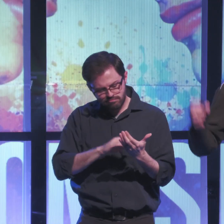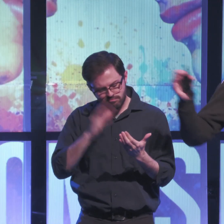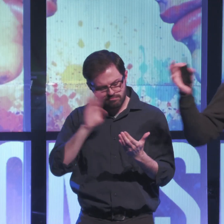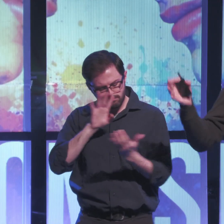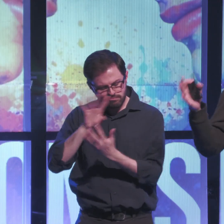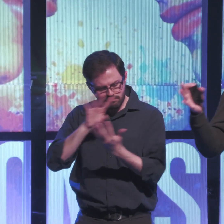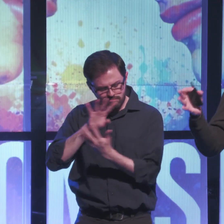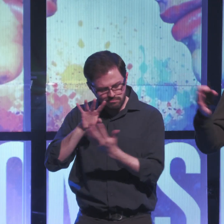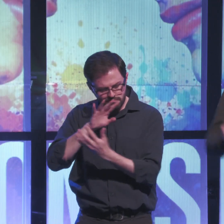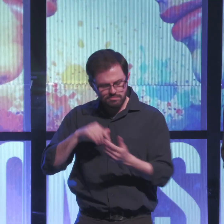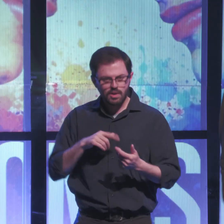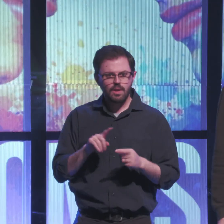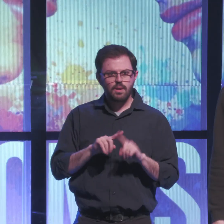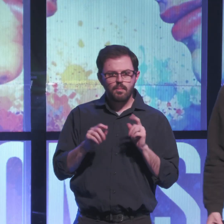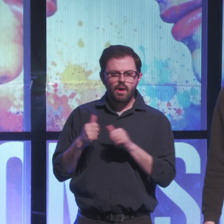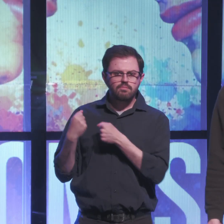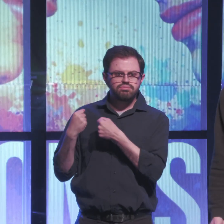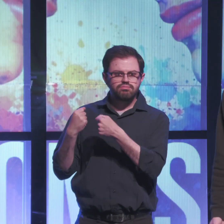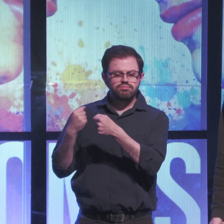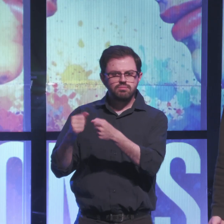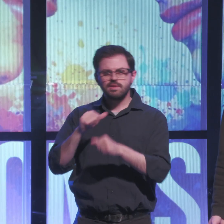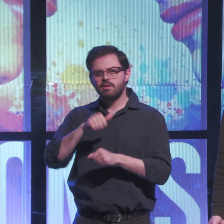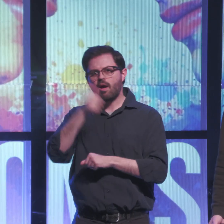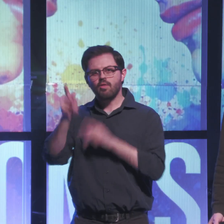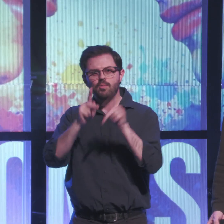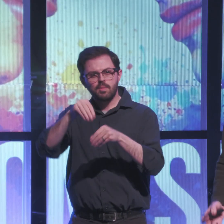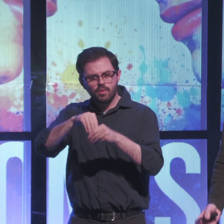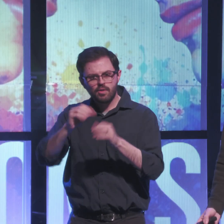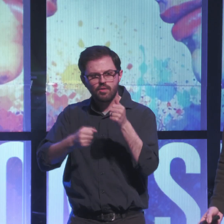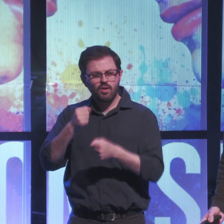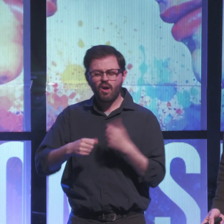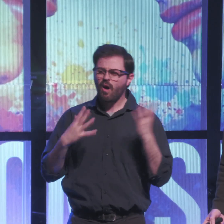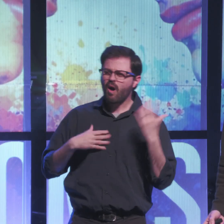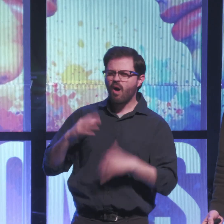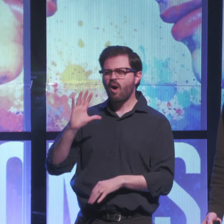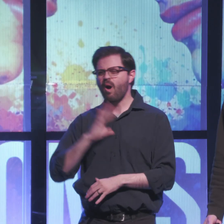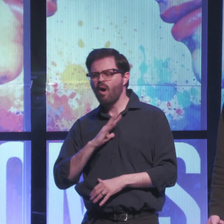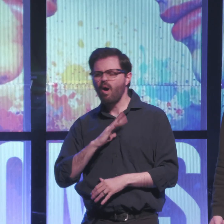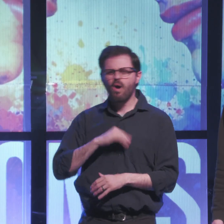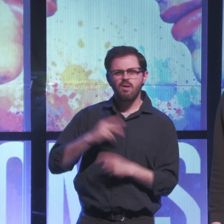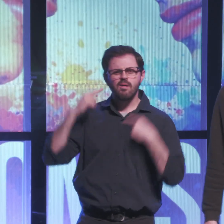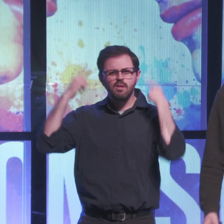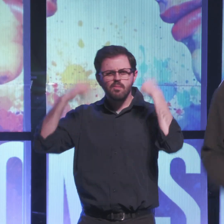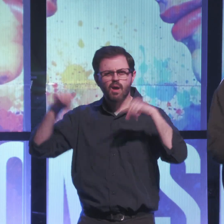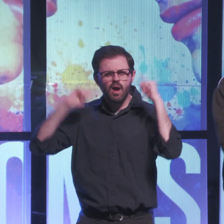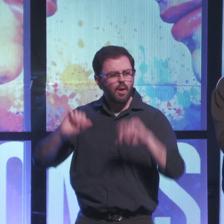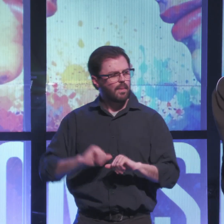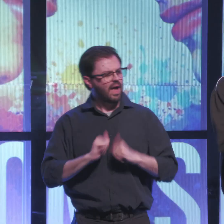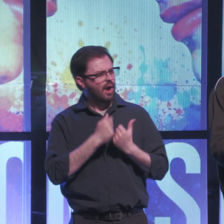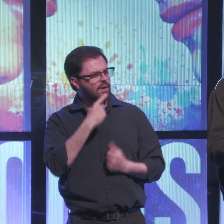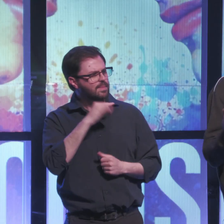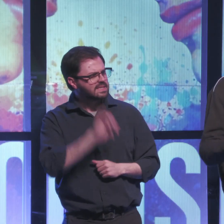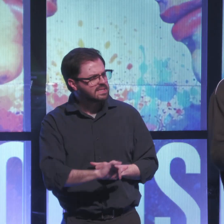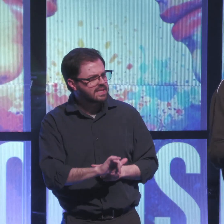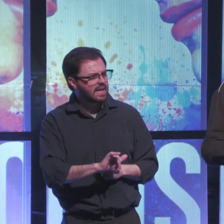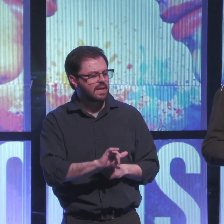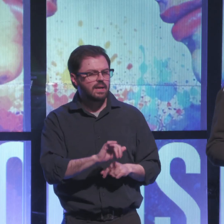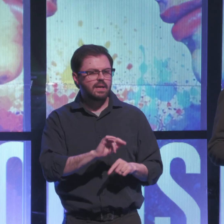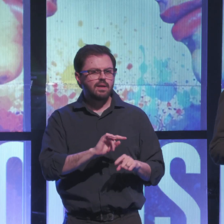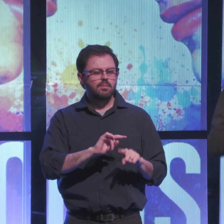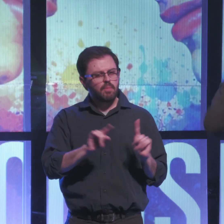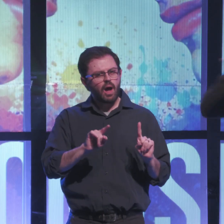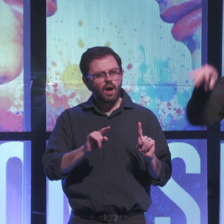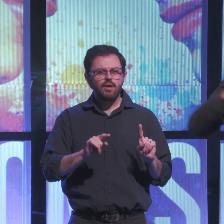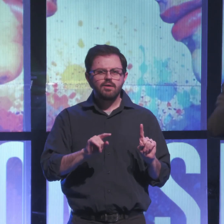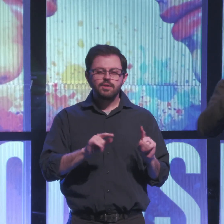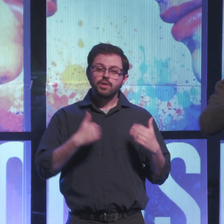car was like, it was so cool, and you're just sitting there like, what? How did I miss it? But you did see the latest Facebook thing, right?